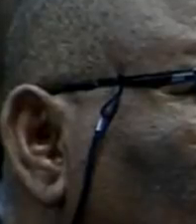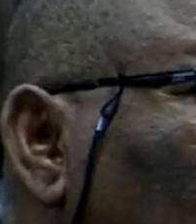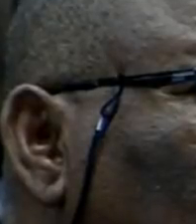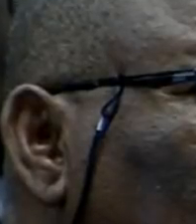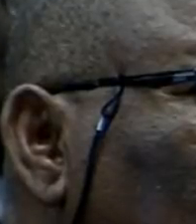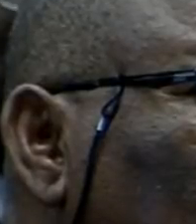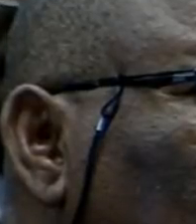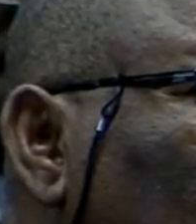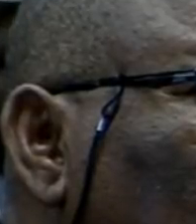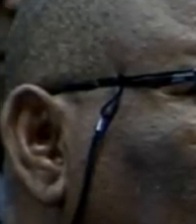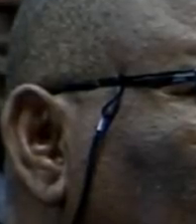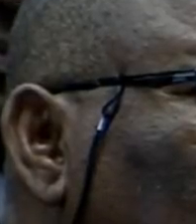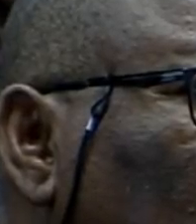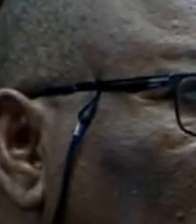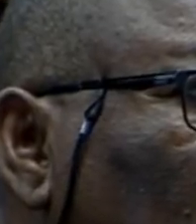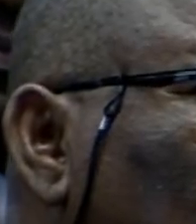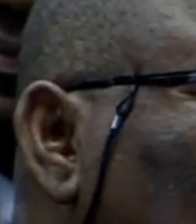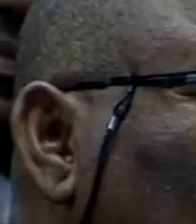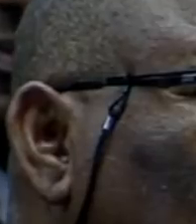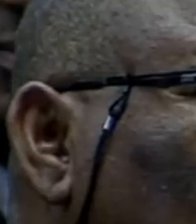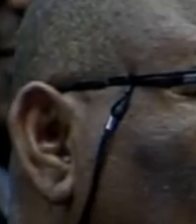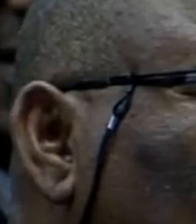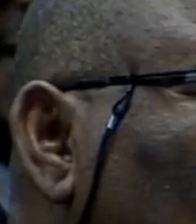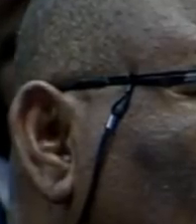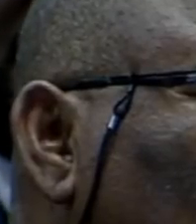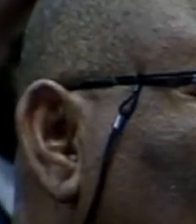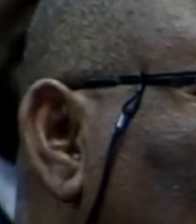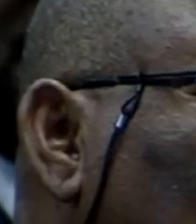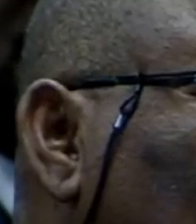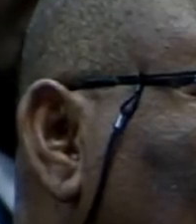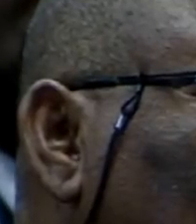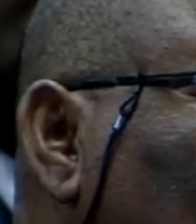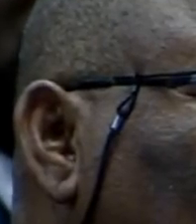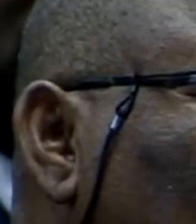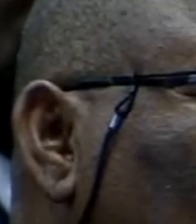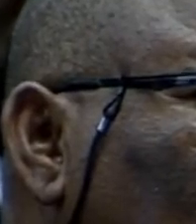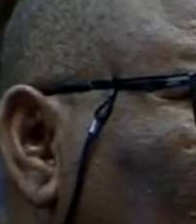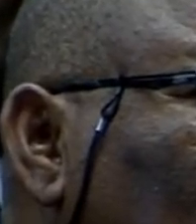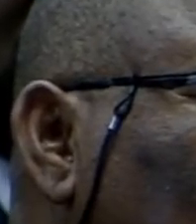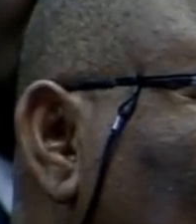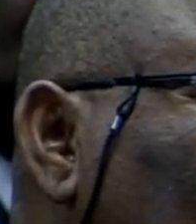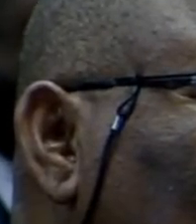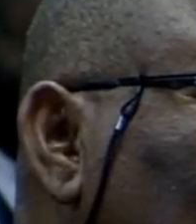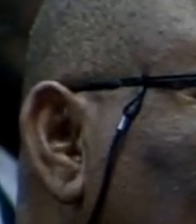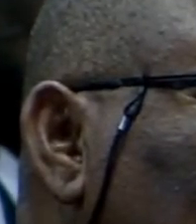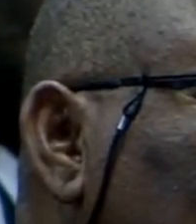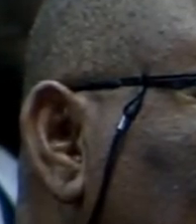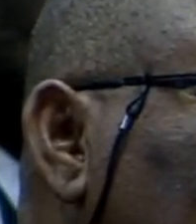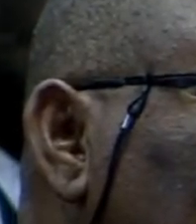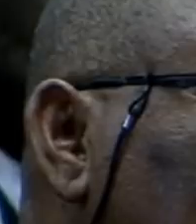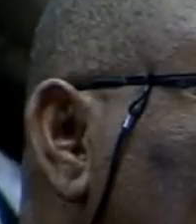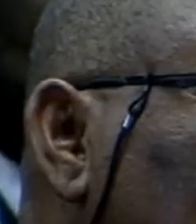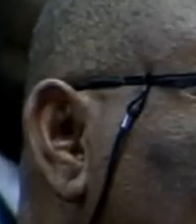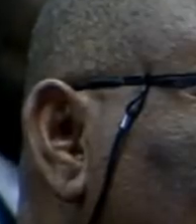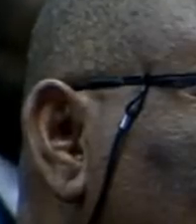need that NAFCO, a strong NAFCO, not a weak NAFCO, not a divided NAFCO, and the government should